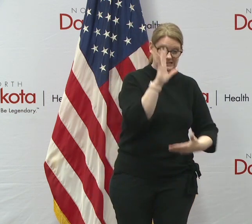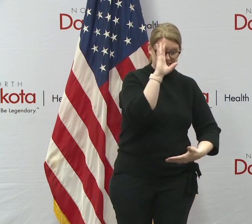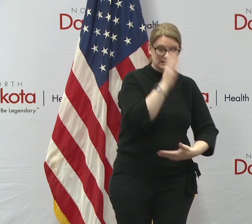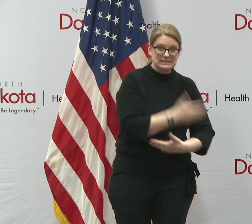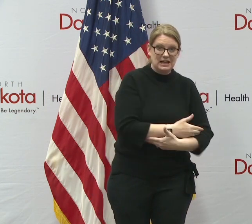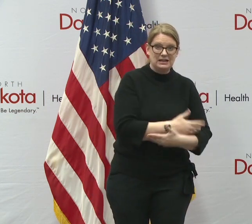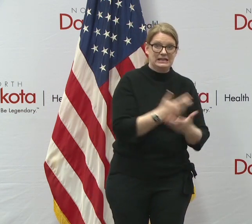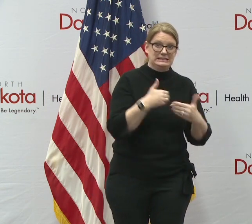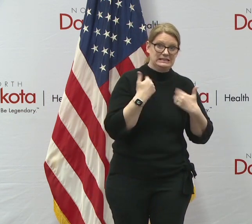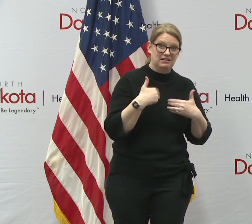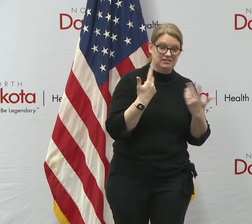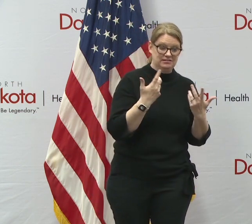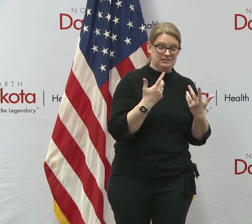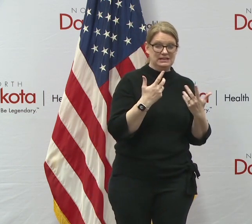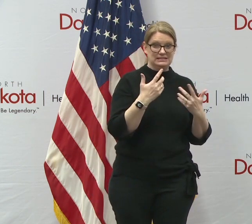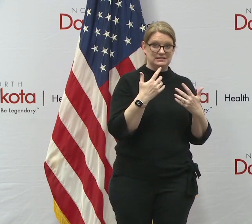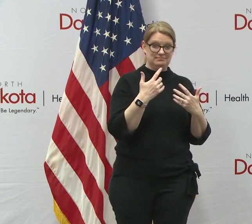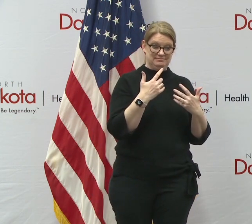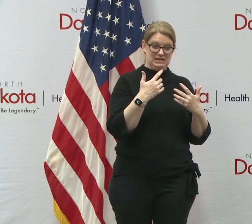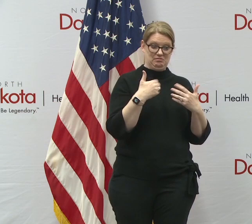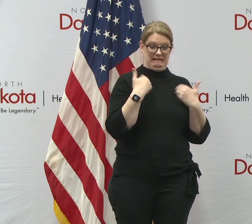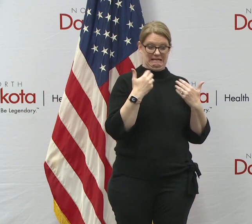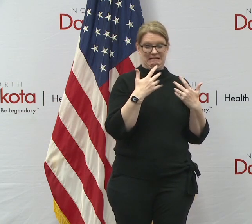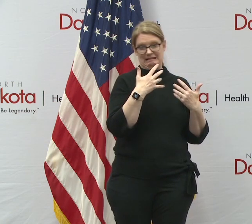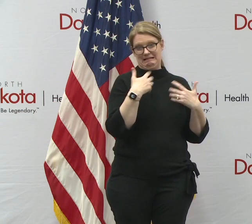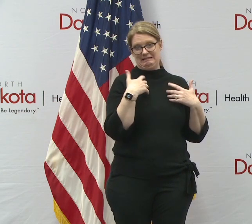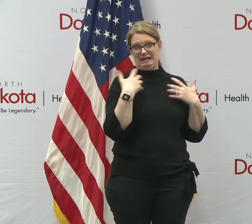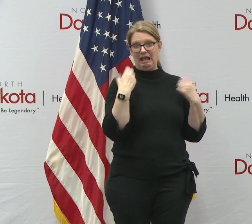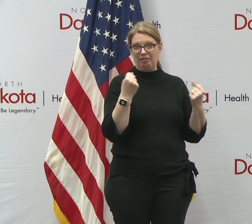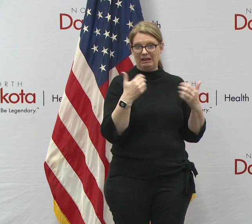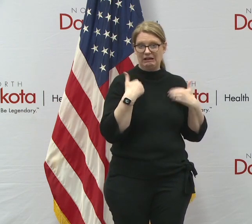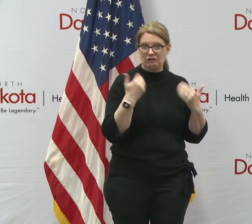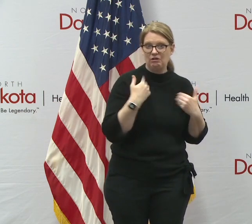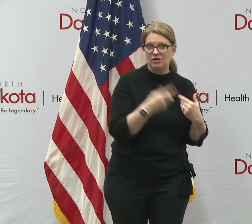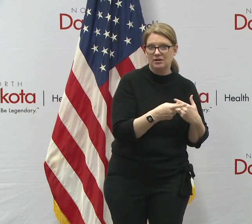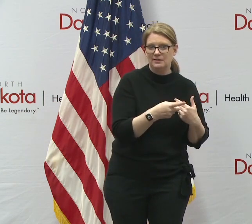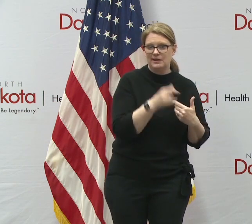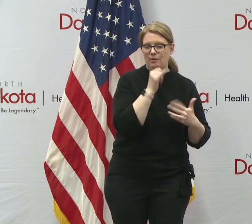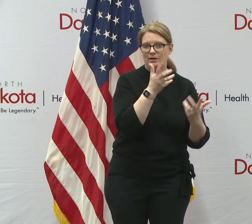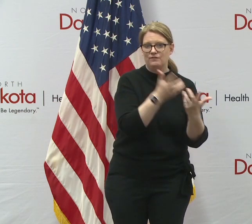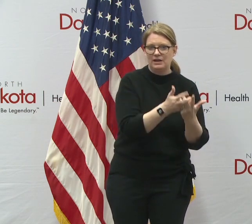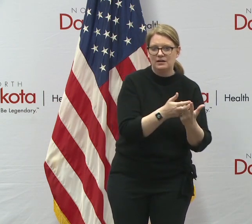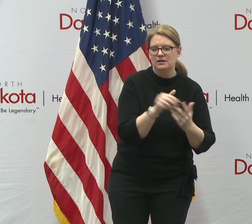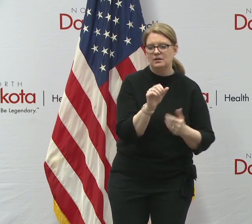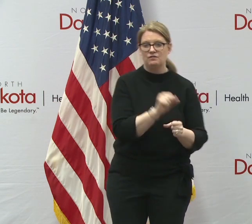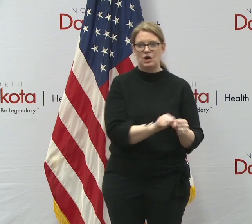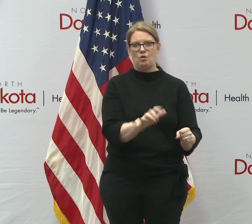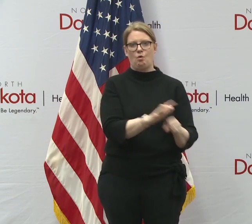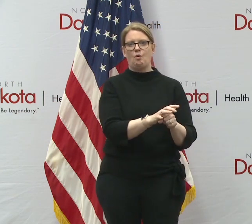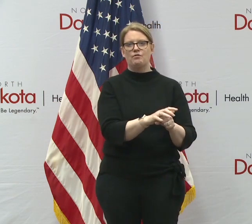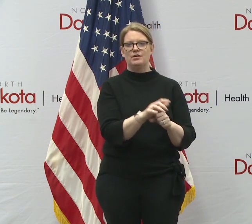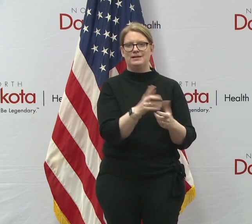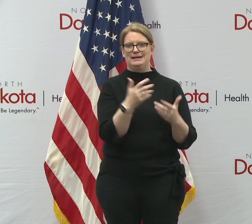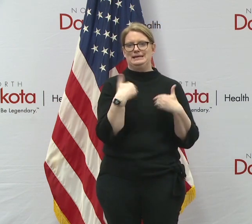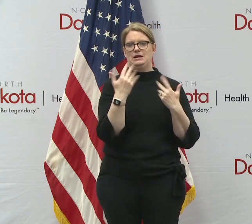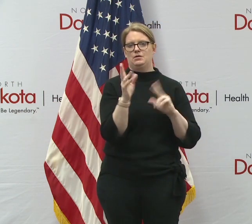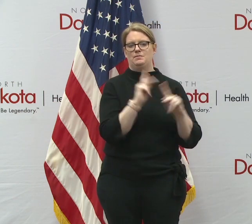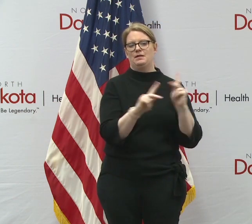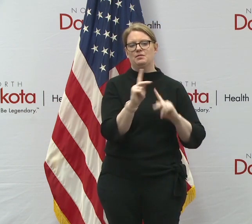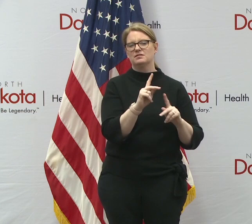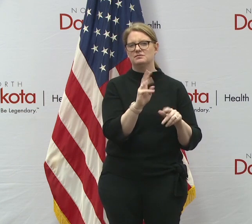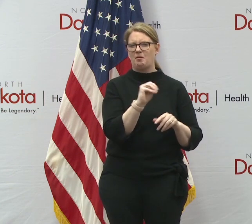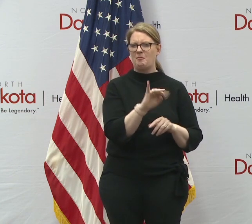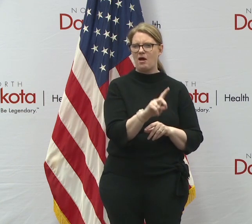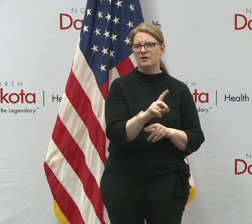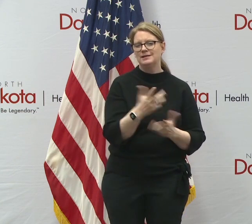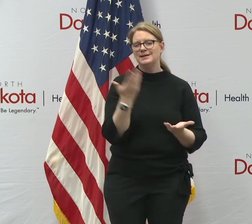fit either one of those, because we know that the symptoms for COVID in younger people are generally mild. So the local provider might